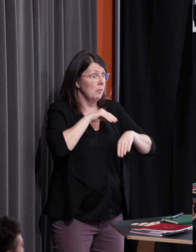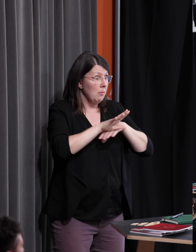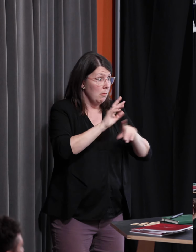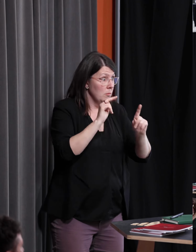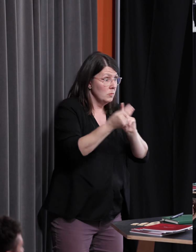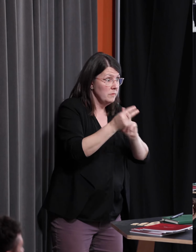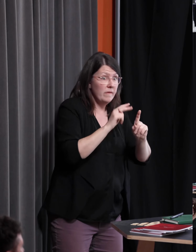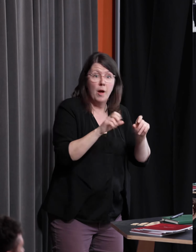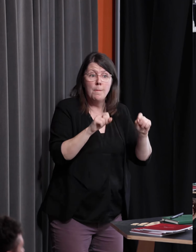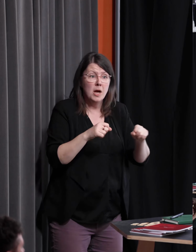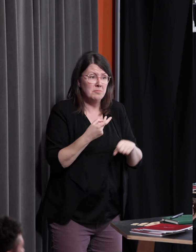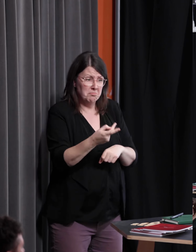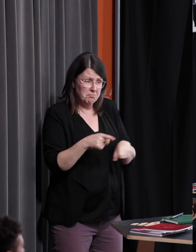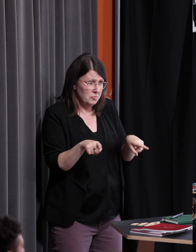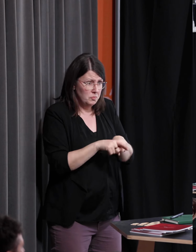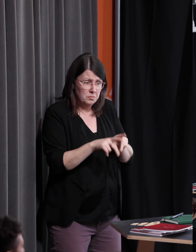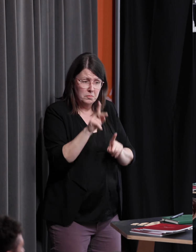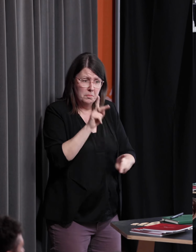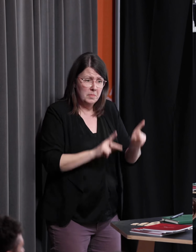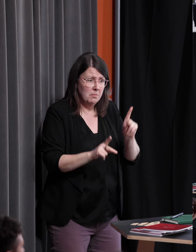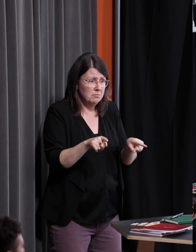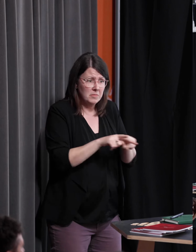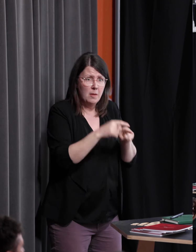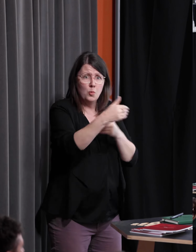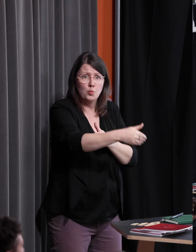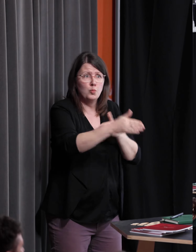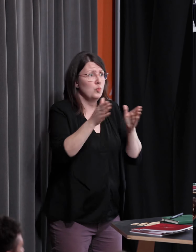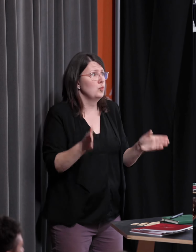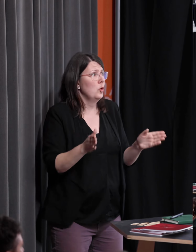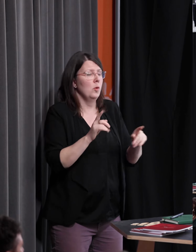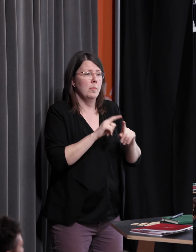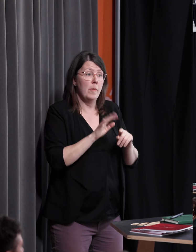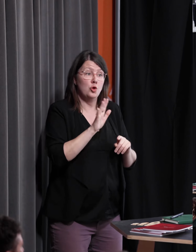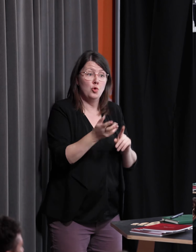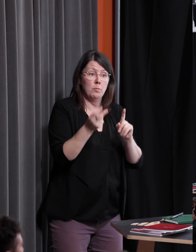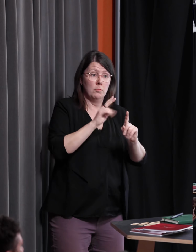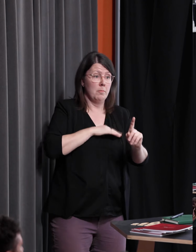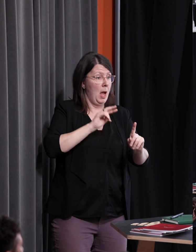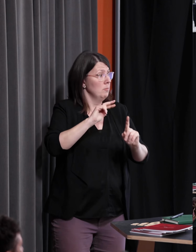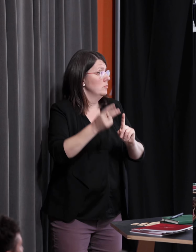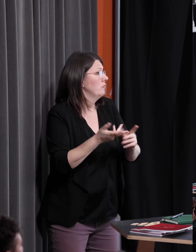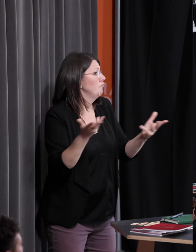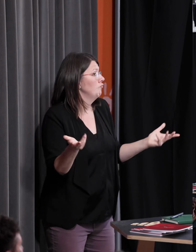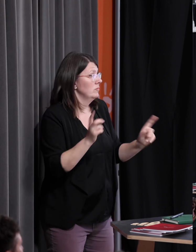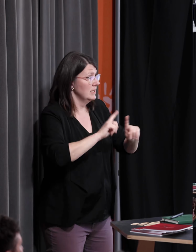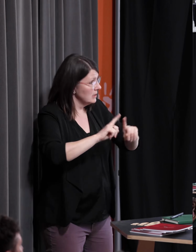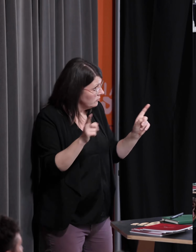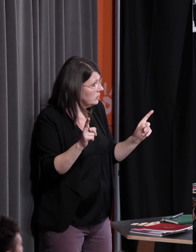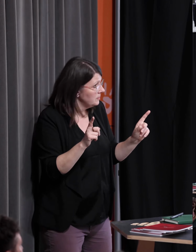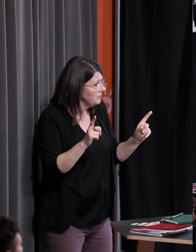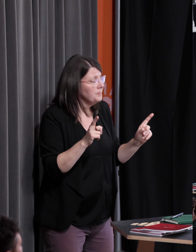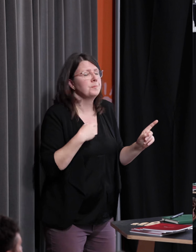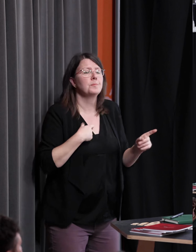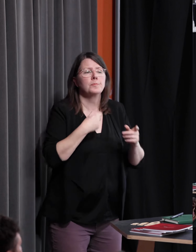room, doing the same thing, but still, our perspectives will be different. And so we're going to take you through some of the